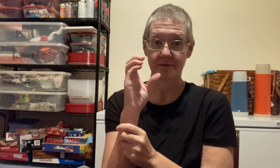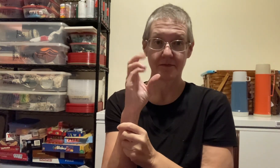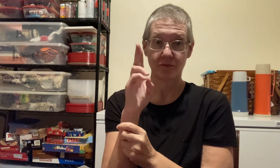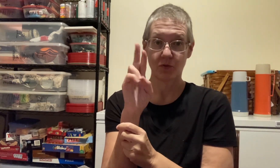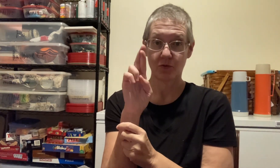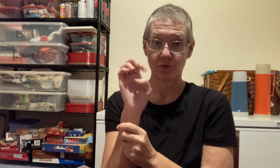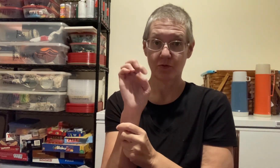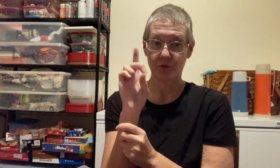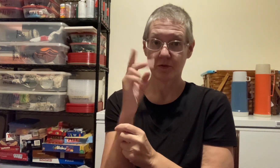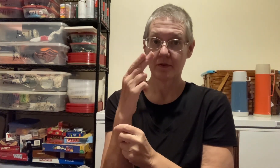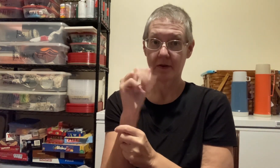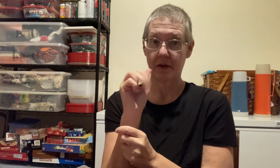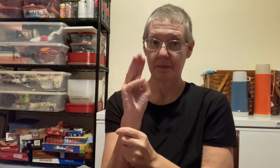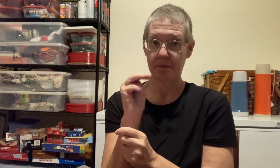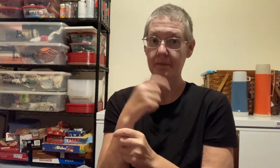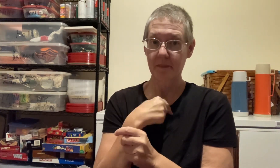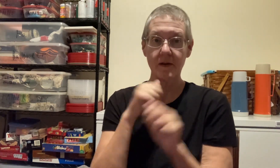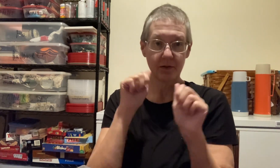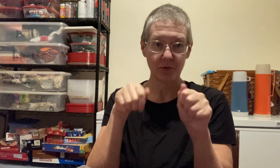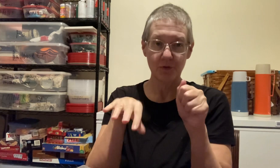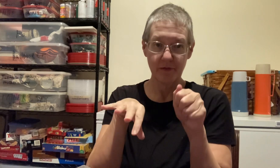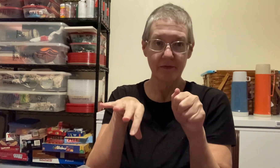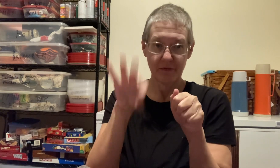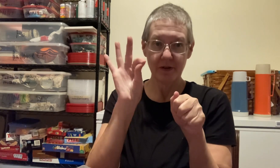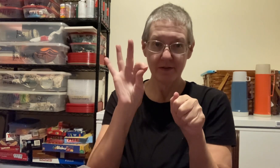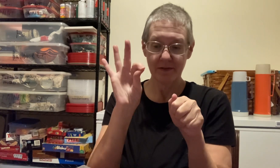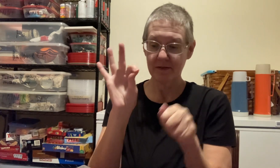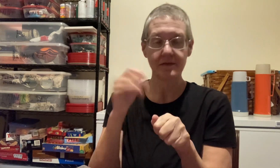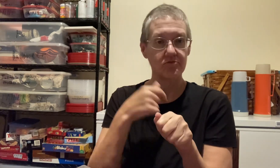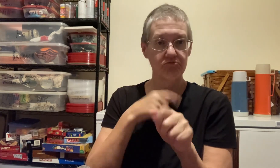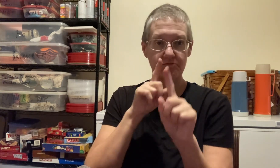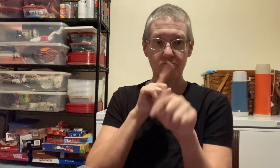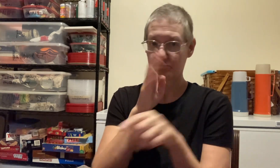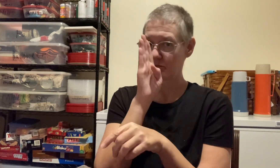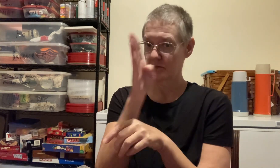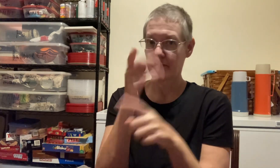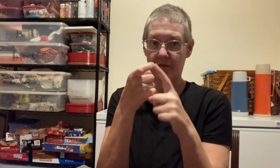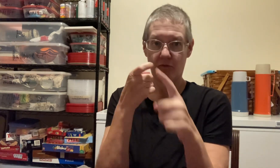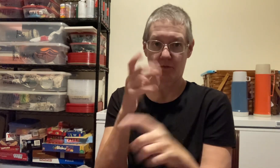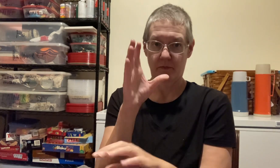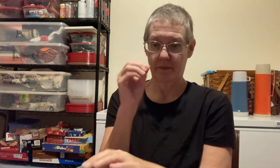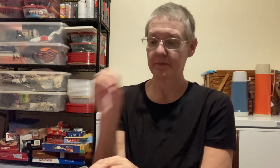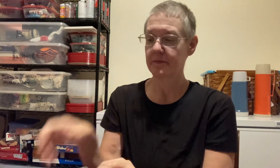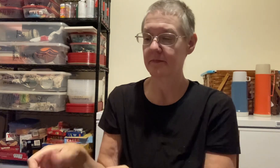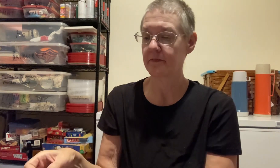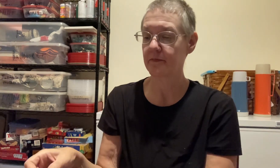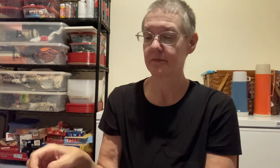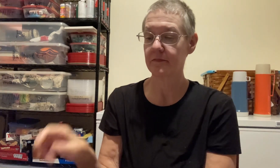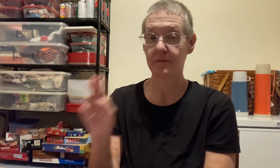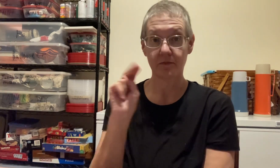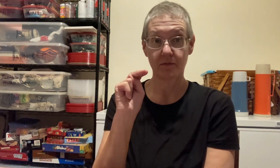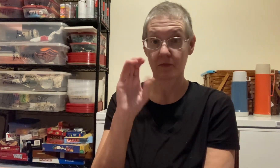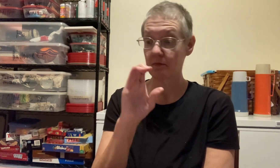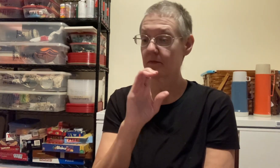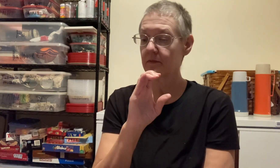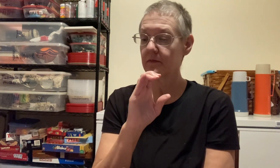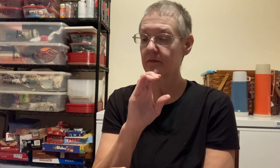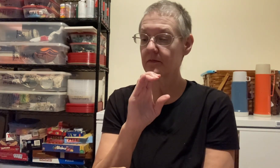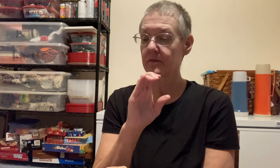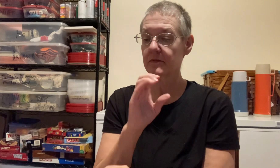Now, I've only been able to find 1 sugar-free uncured ham, and I had to order it direct from the company,